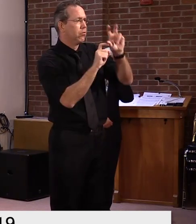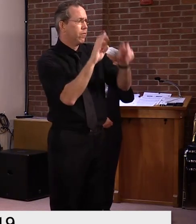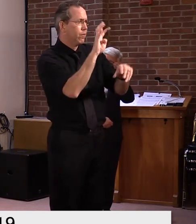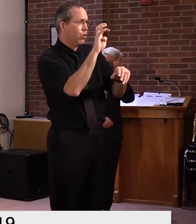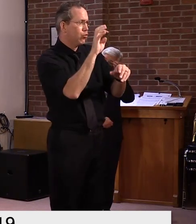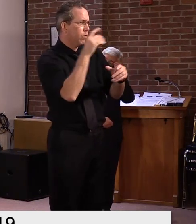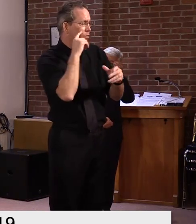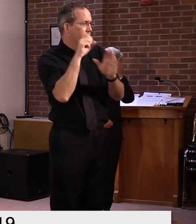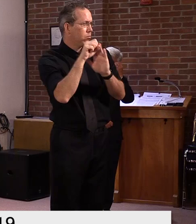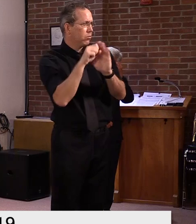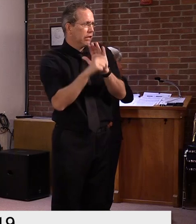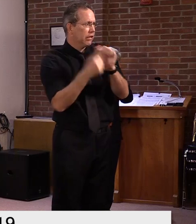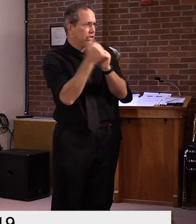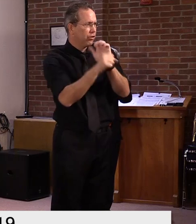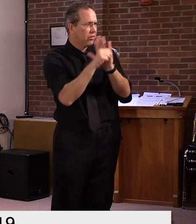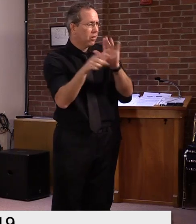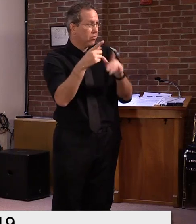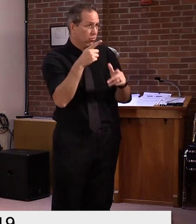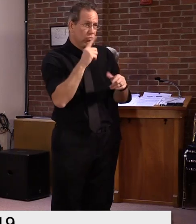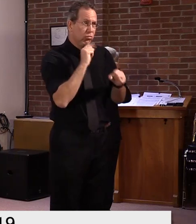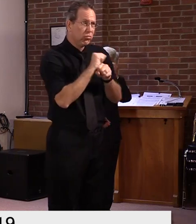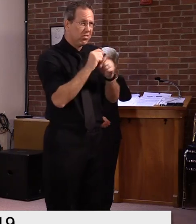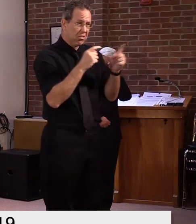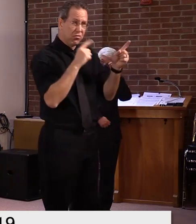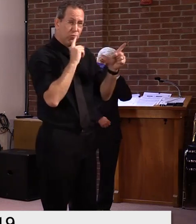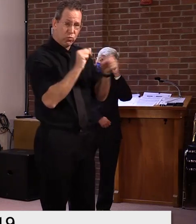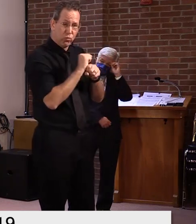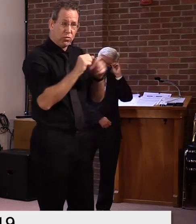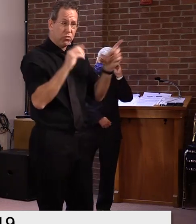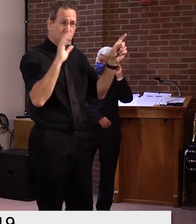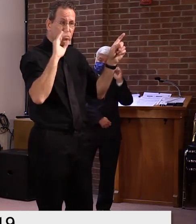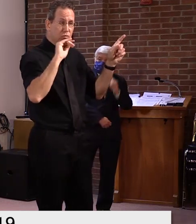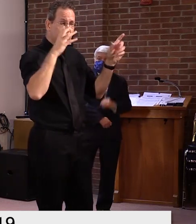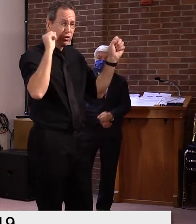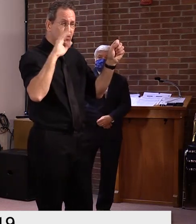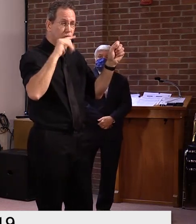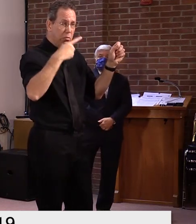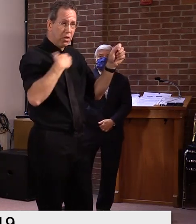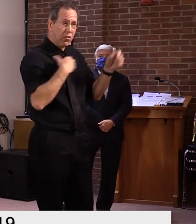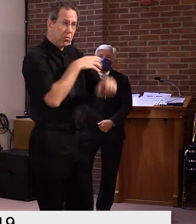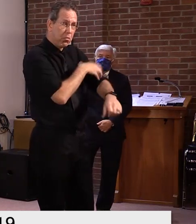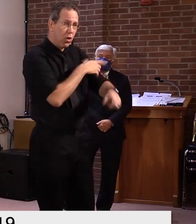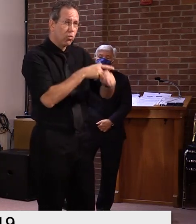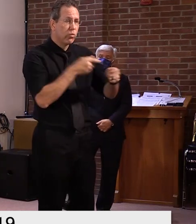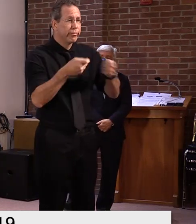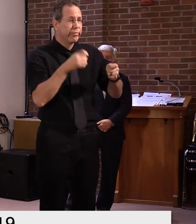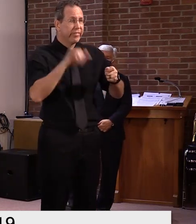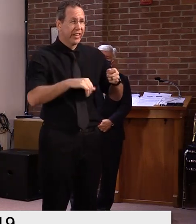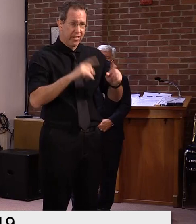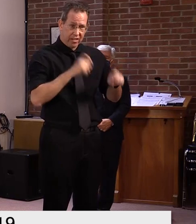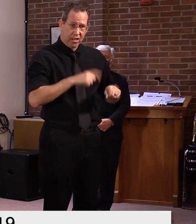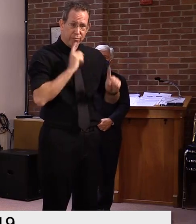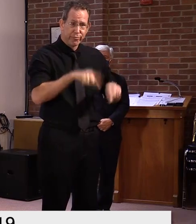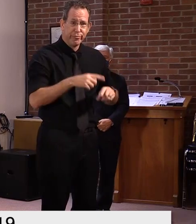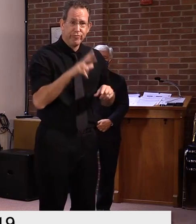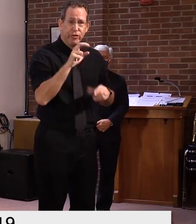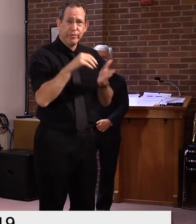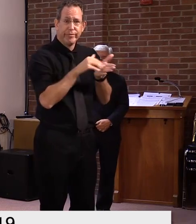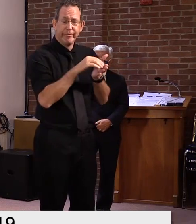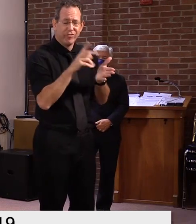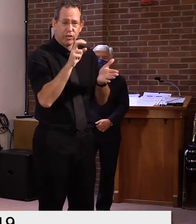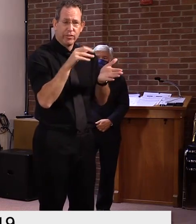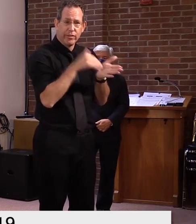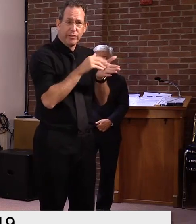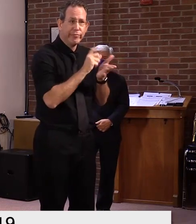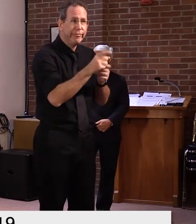we're hoping to be amongst them. I don't know about the legality. We'll see. But in the meantime, we're just pushing forward.